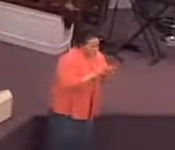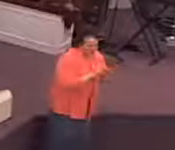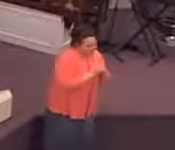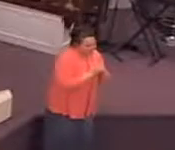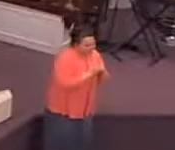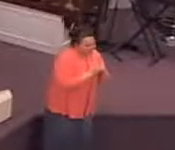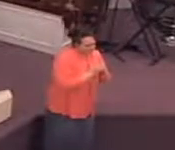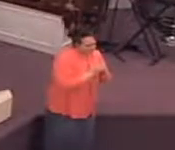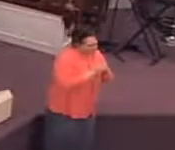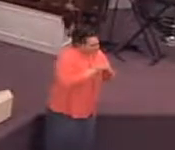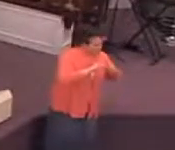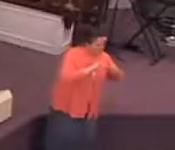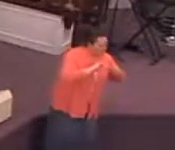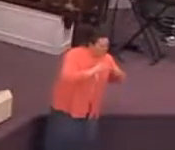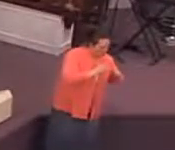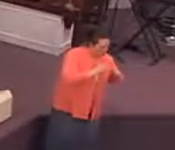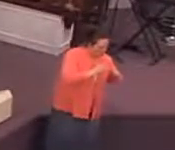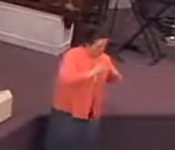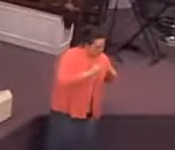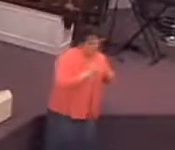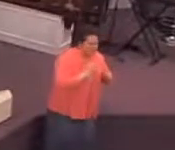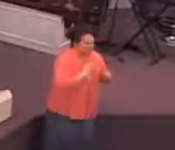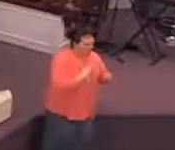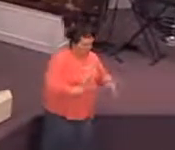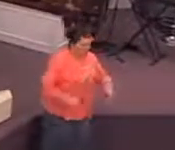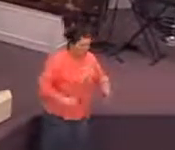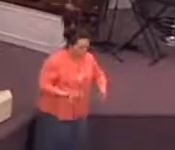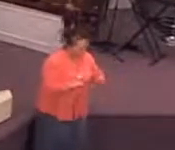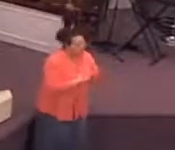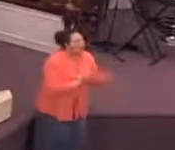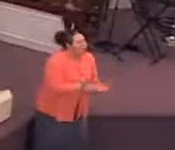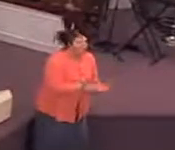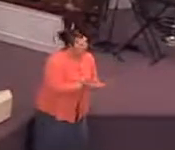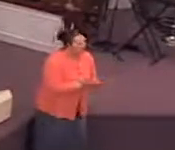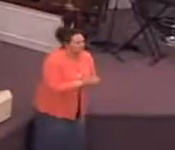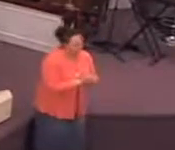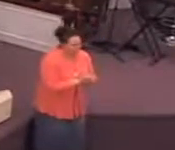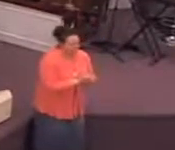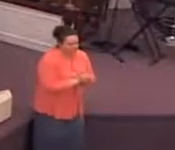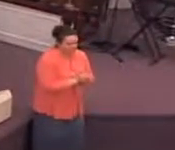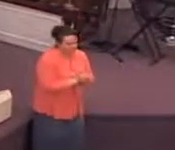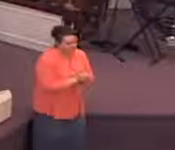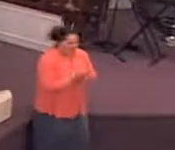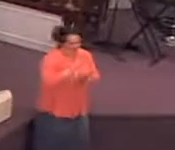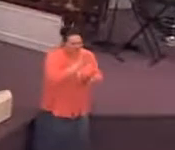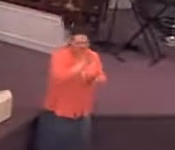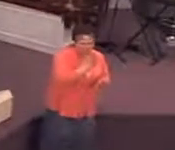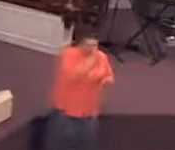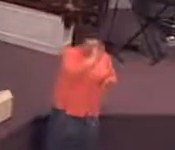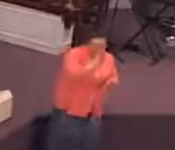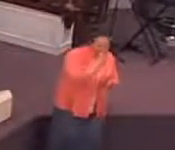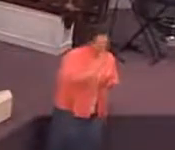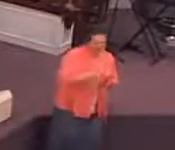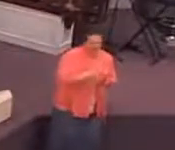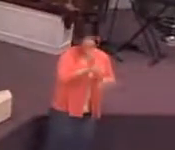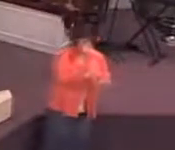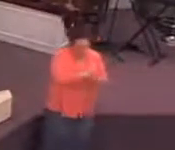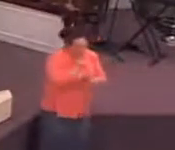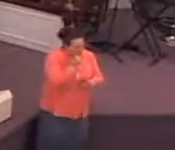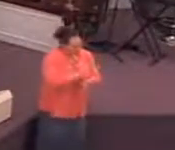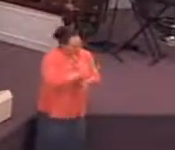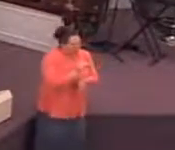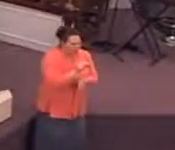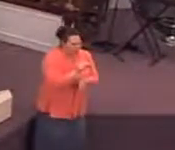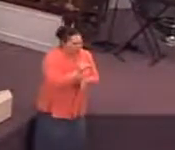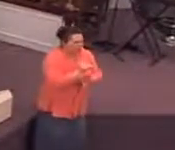this world that we're living in. I'm not talking about my mom and dad and brothers and sisters, but there is wickedness in high